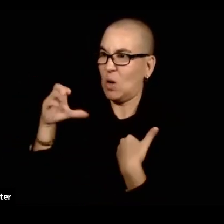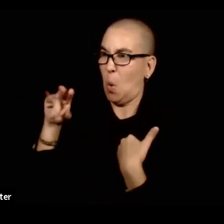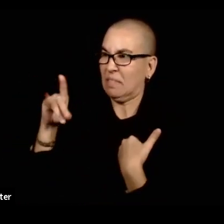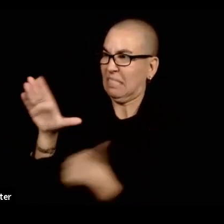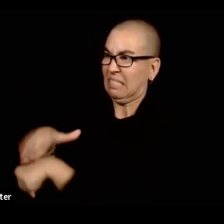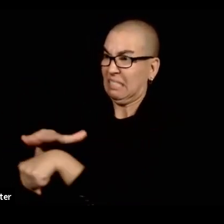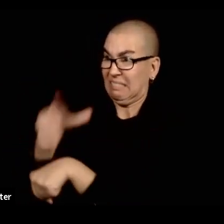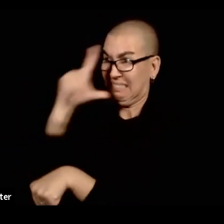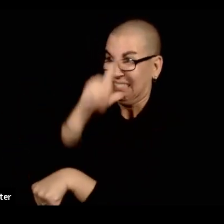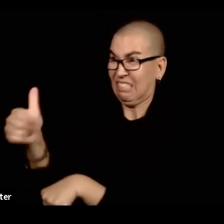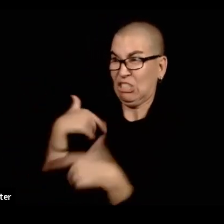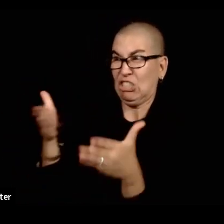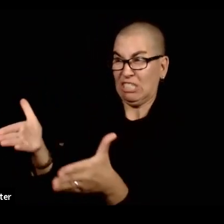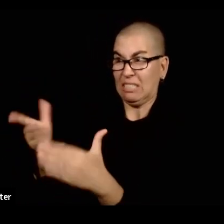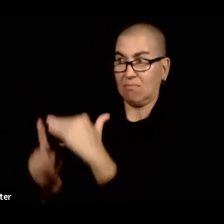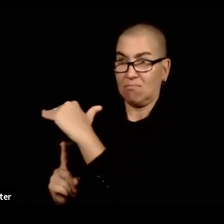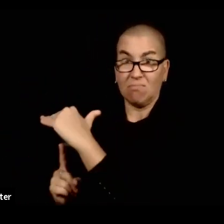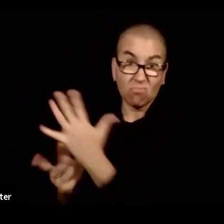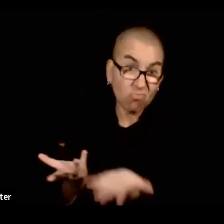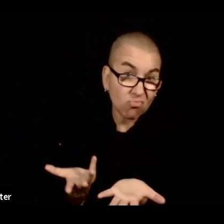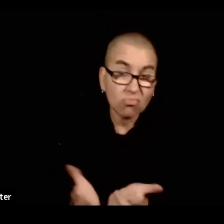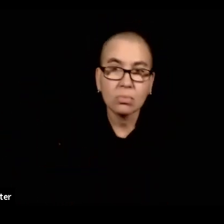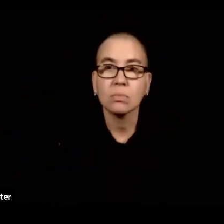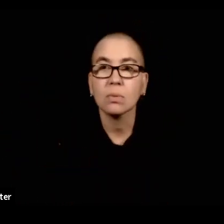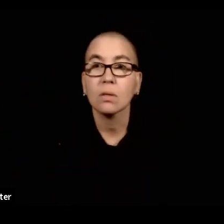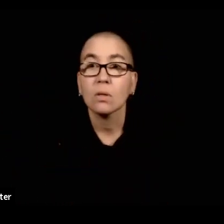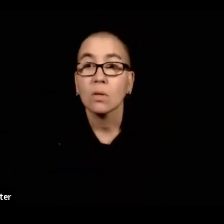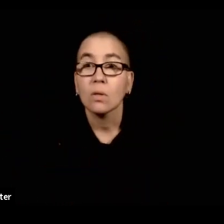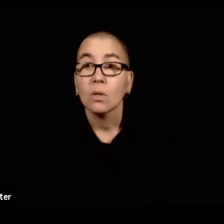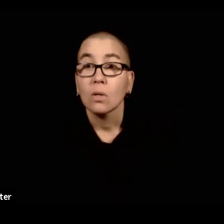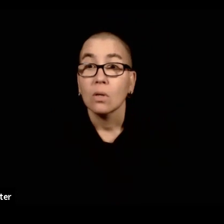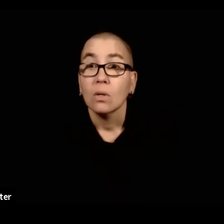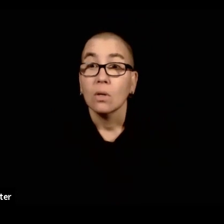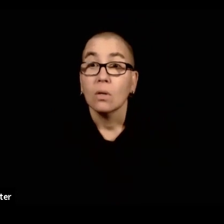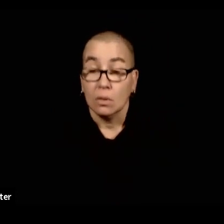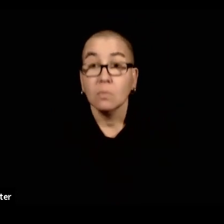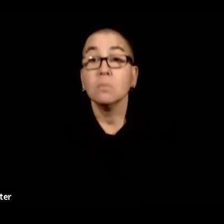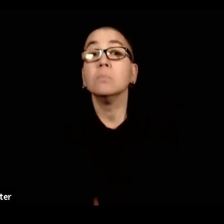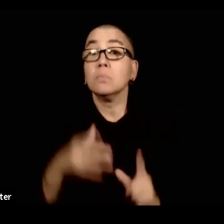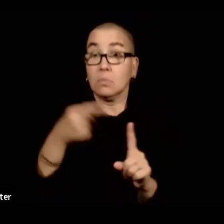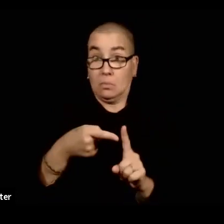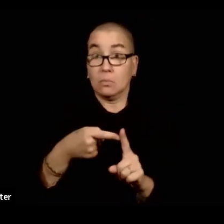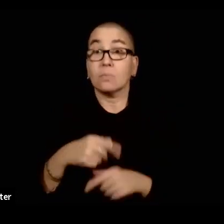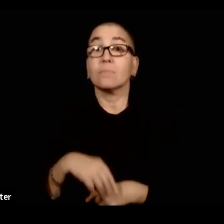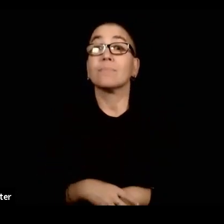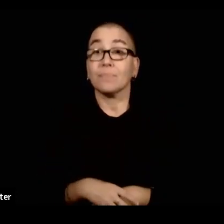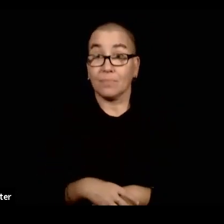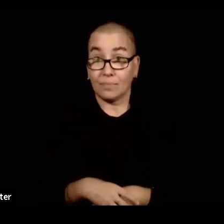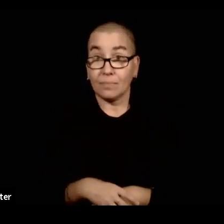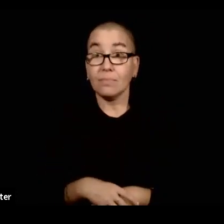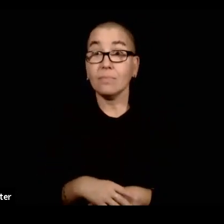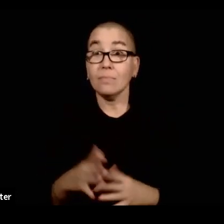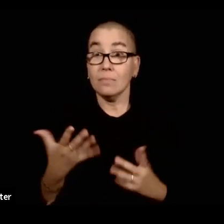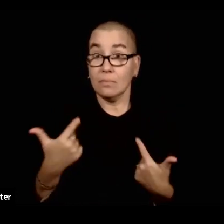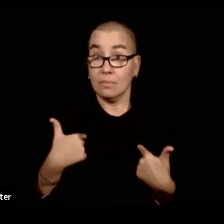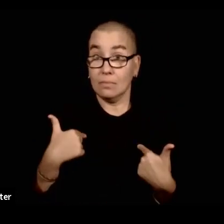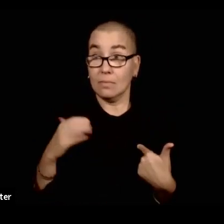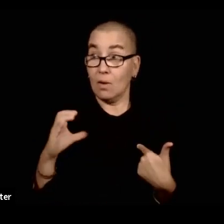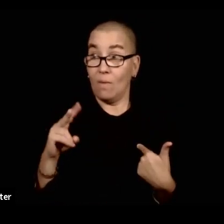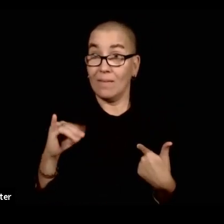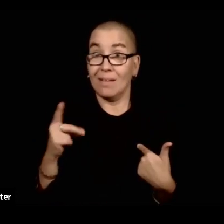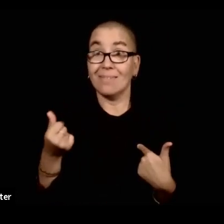to would likely reach out to anyone who is at high risk of being affected from me. It wouldn't be something that I necessarily had the responsibility